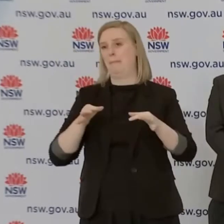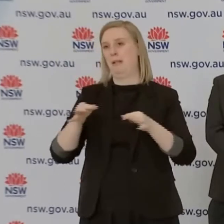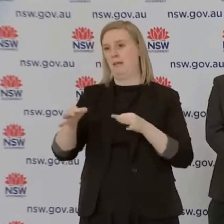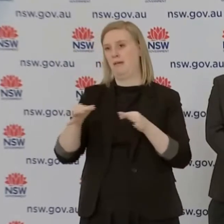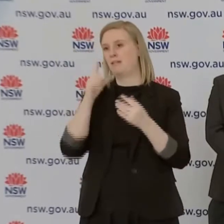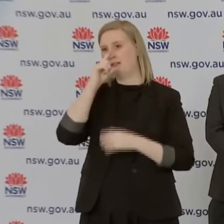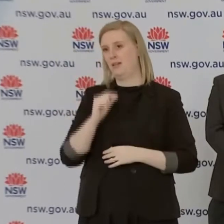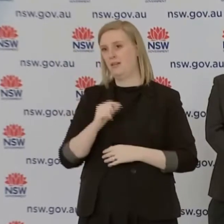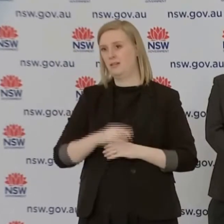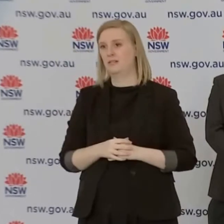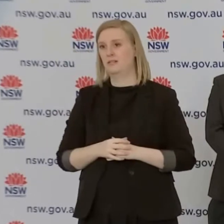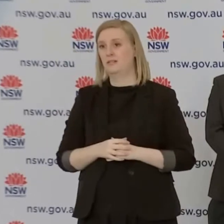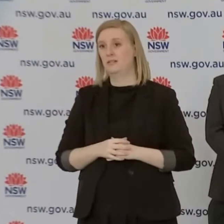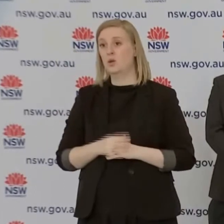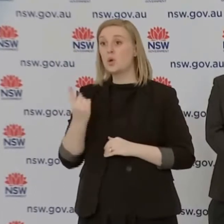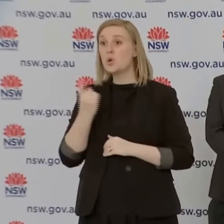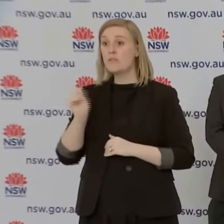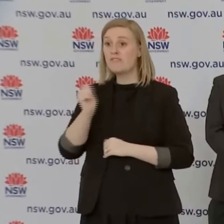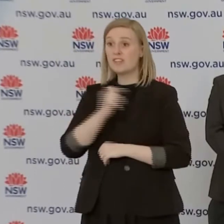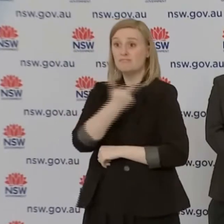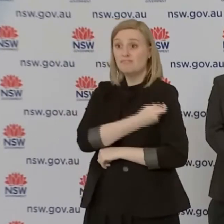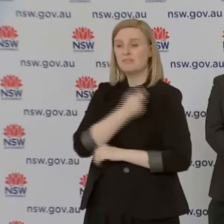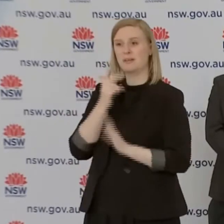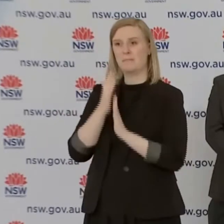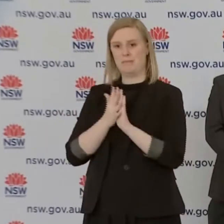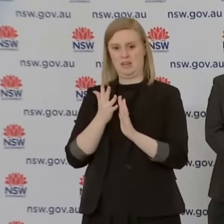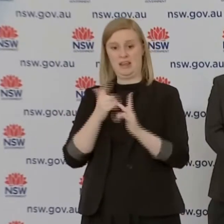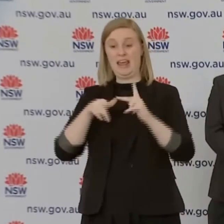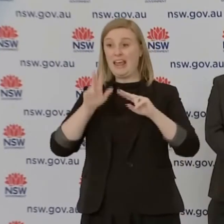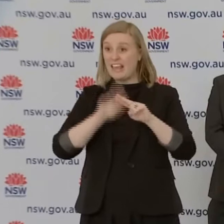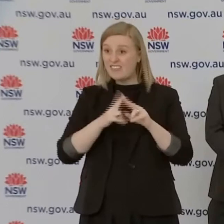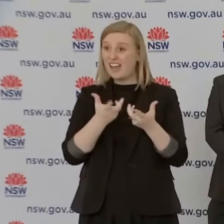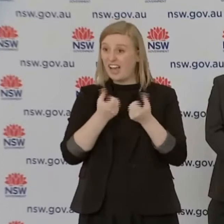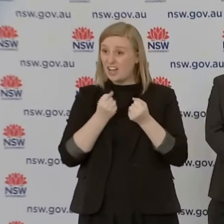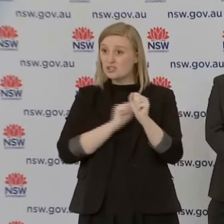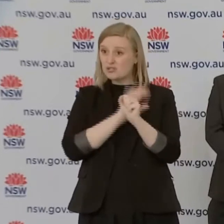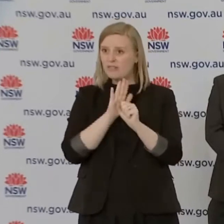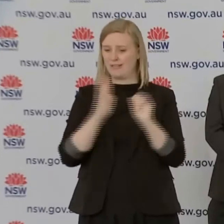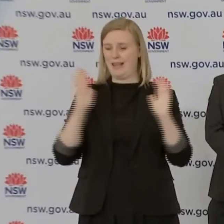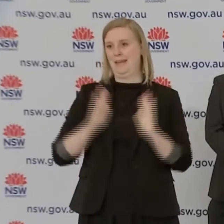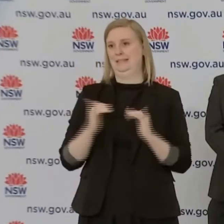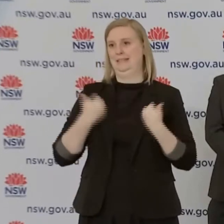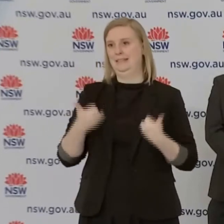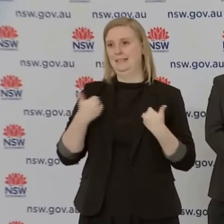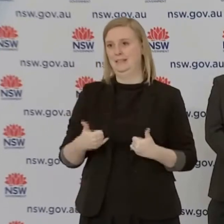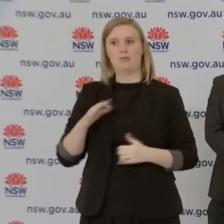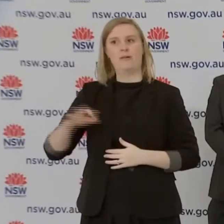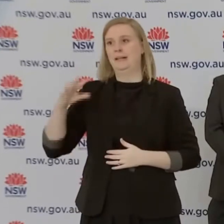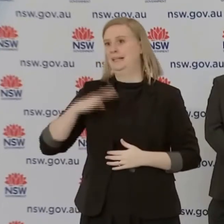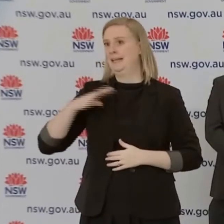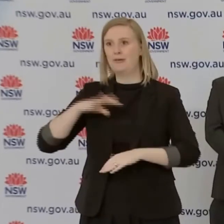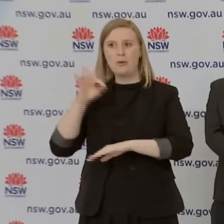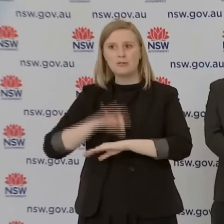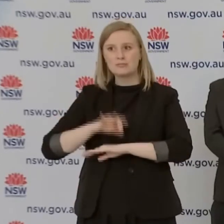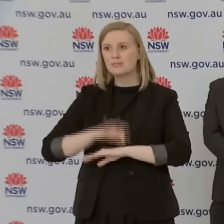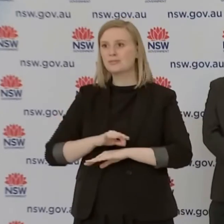are staying out of ICU, are helping reduce the spread because they're less contagious. We can't stress how important it is for people to